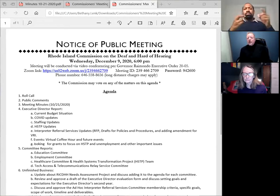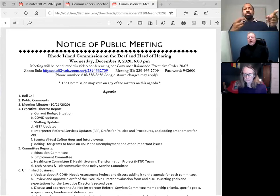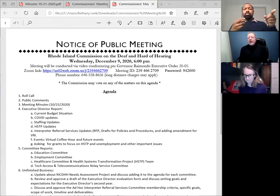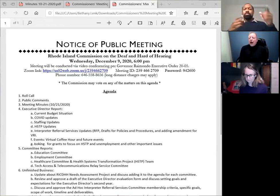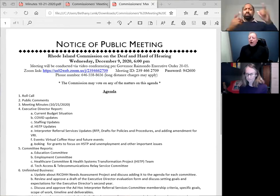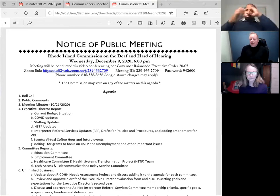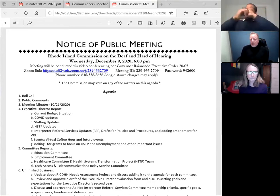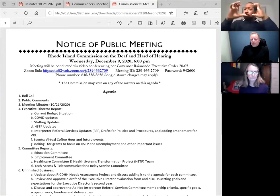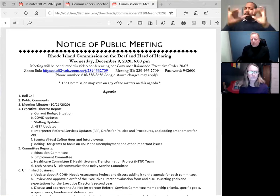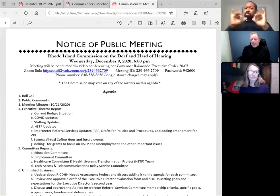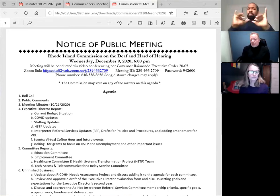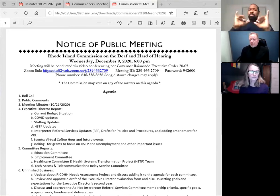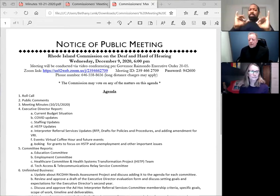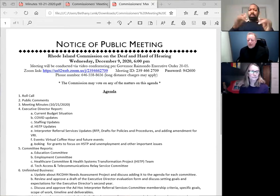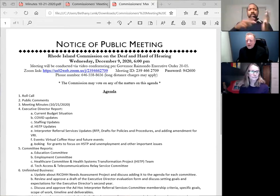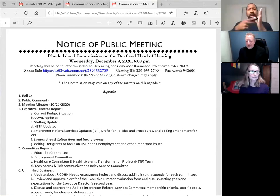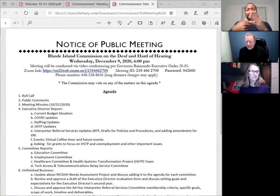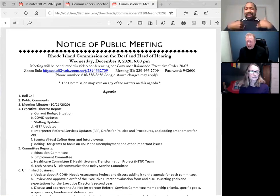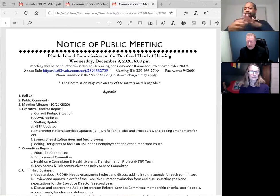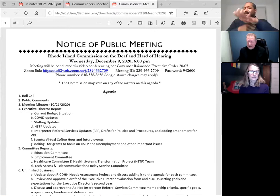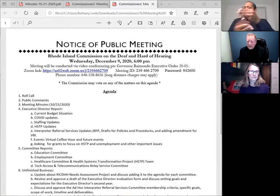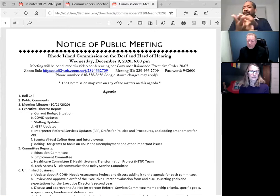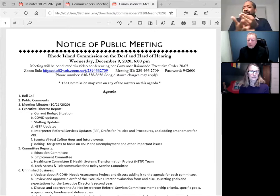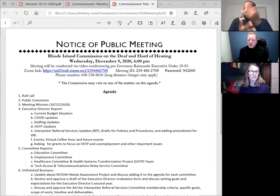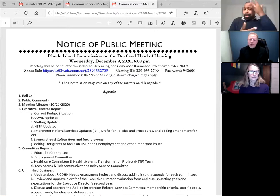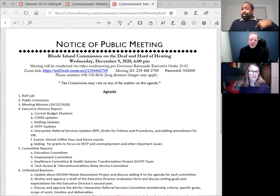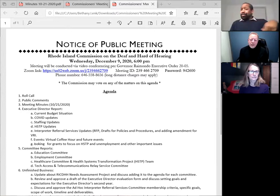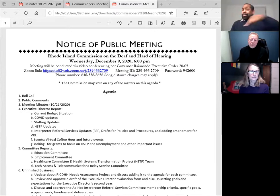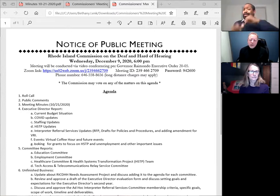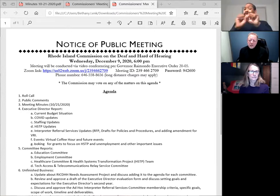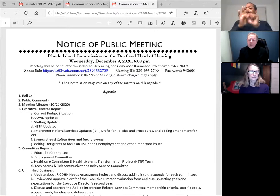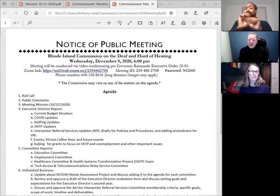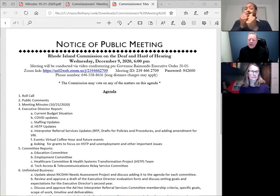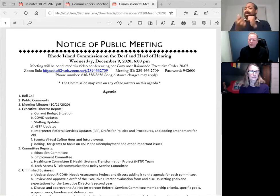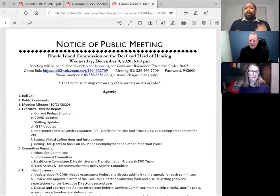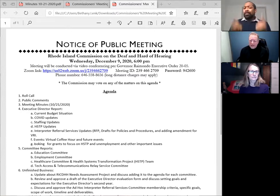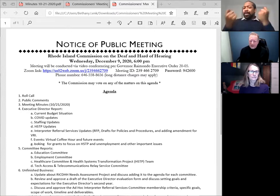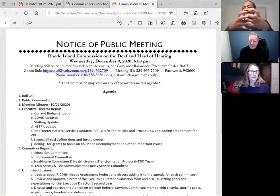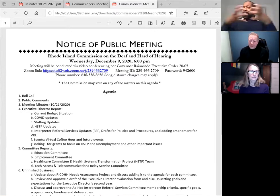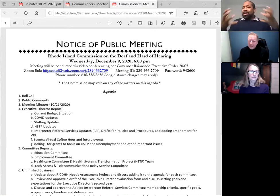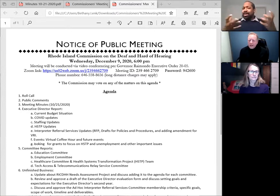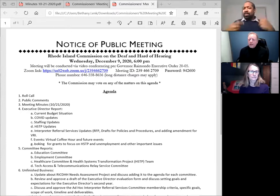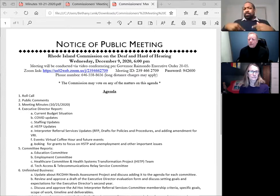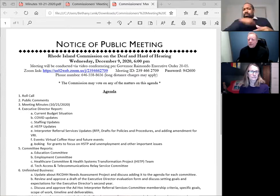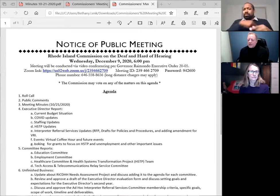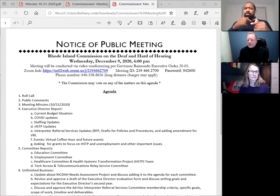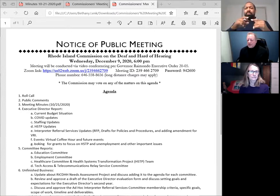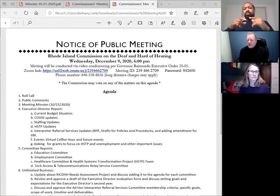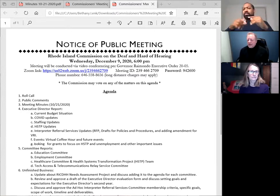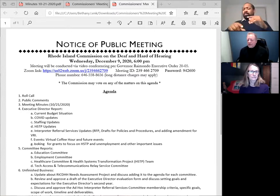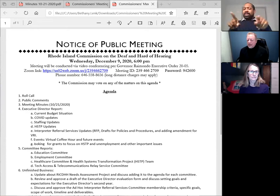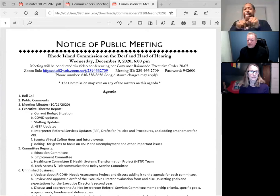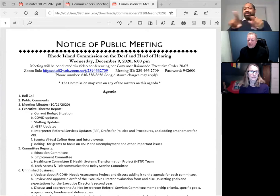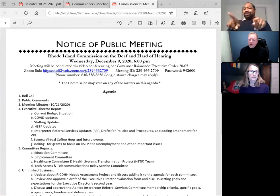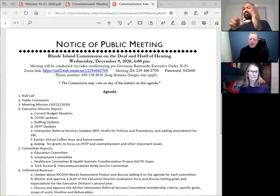revenue, our agency has been spending very little of it. So that means we're still gonna have a lot of money there, okay? Because,